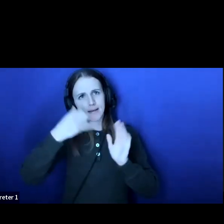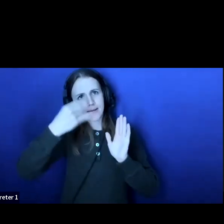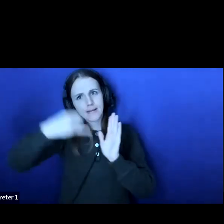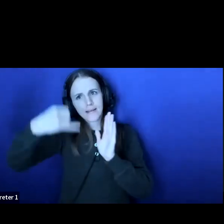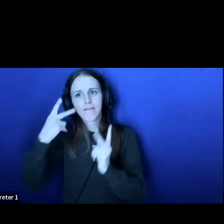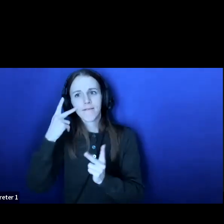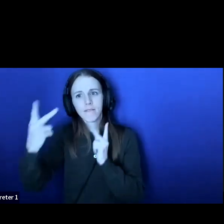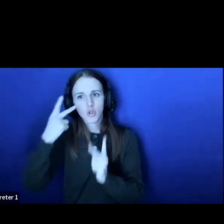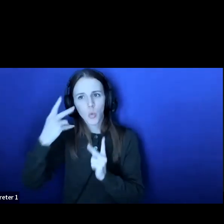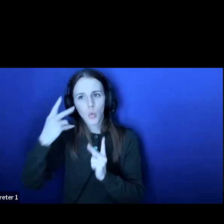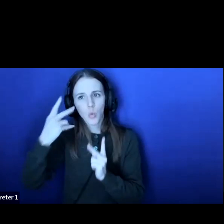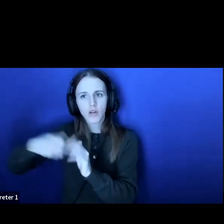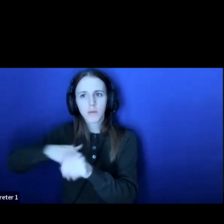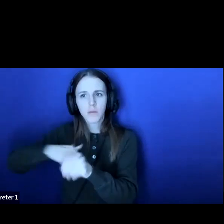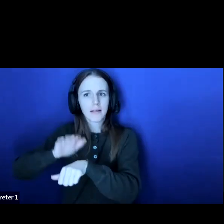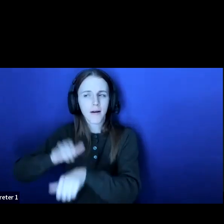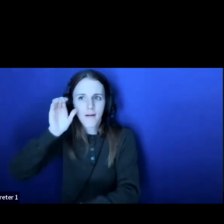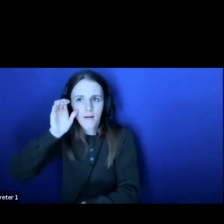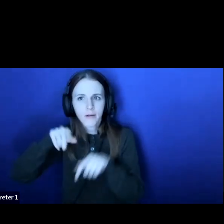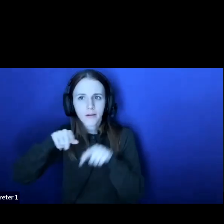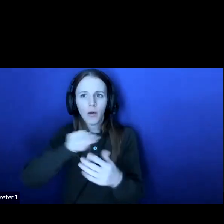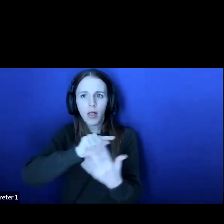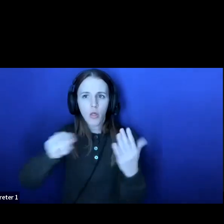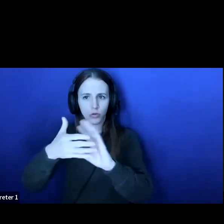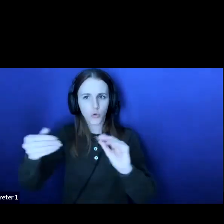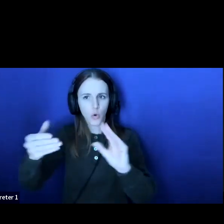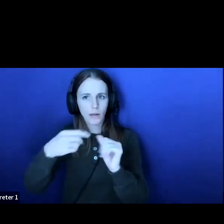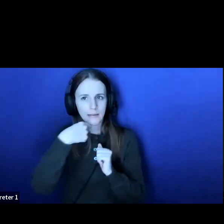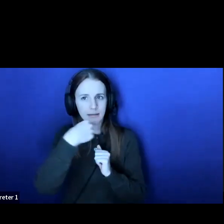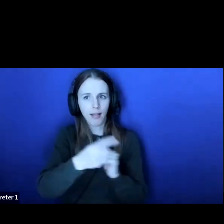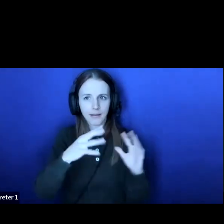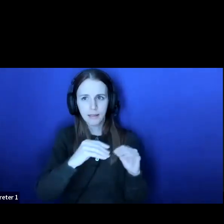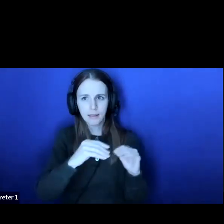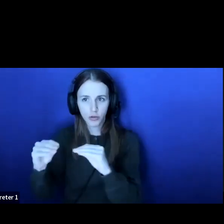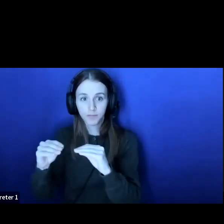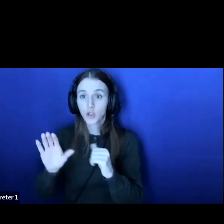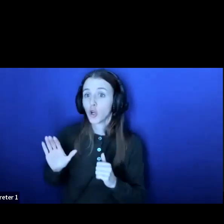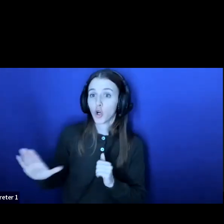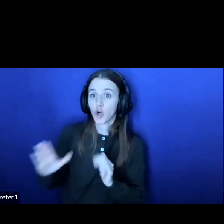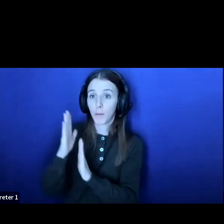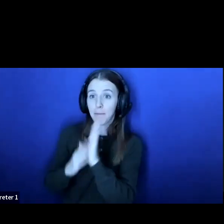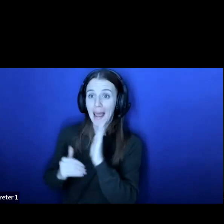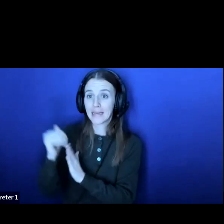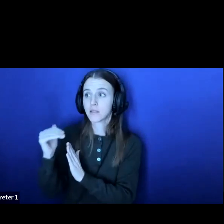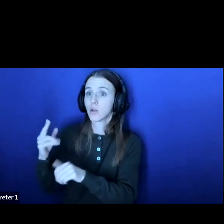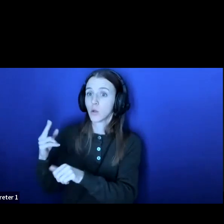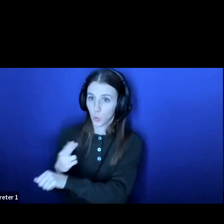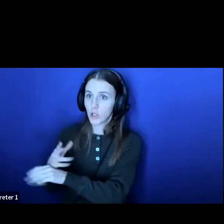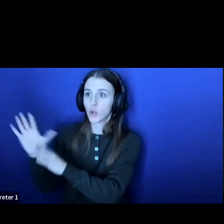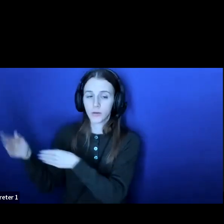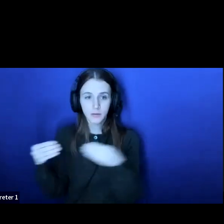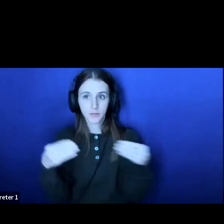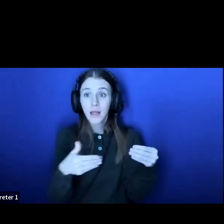storytelling sessions. And we used those paintings in the next session to interact with medical students about what they